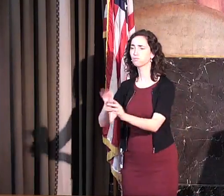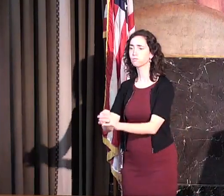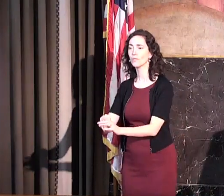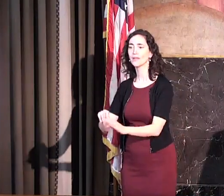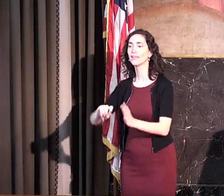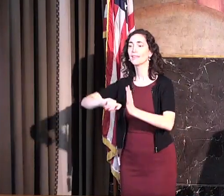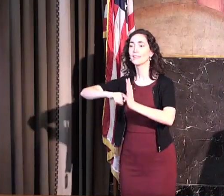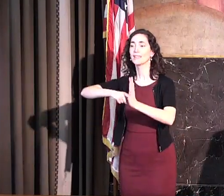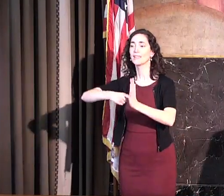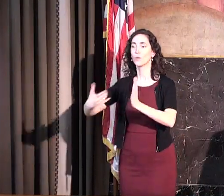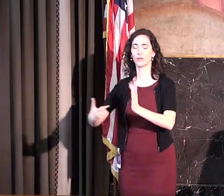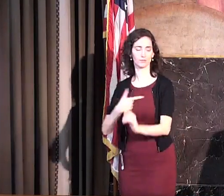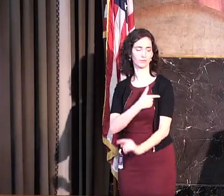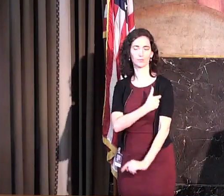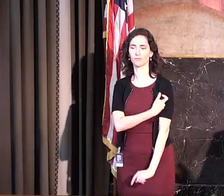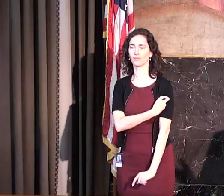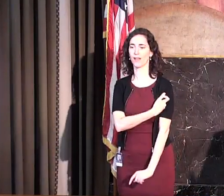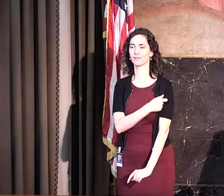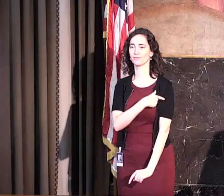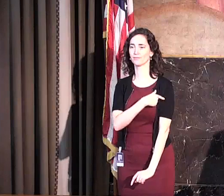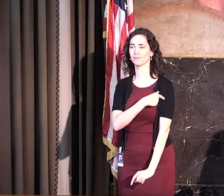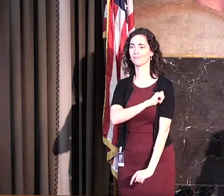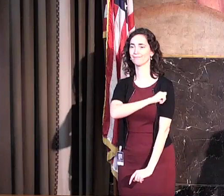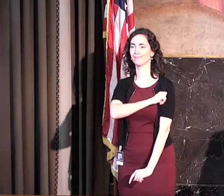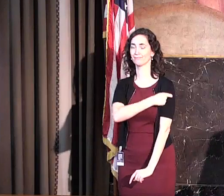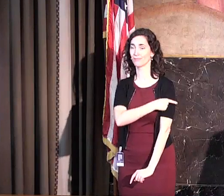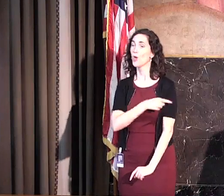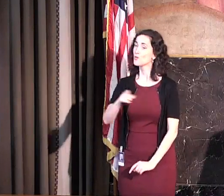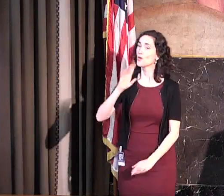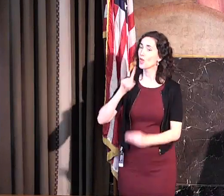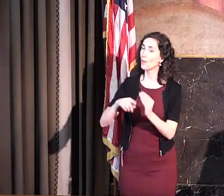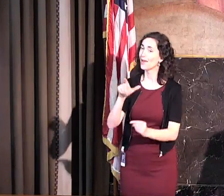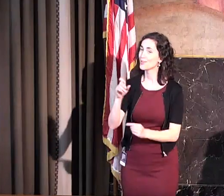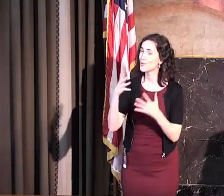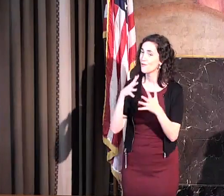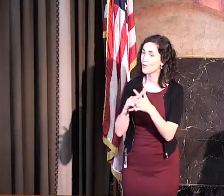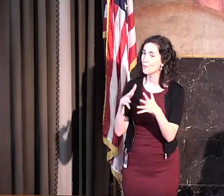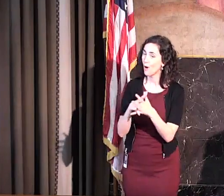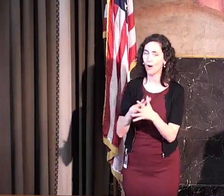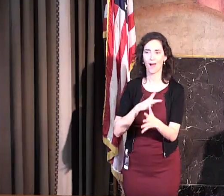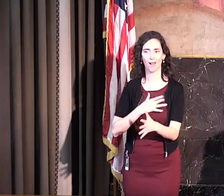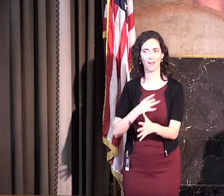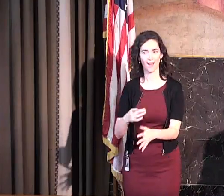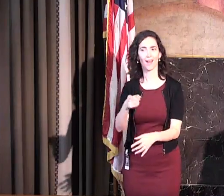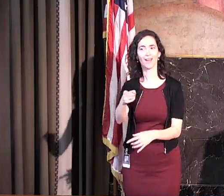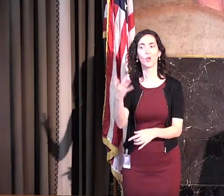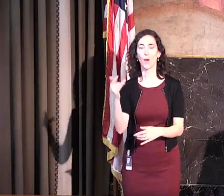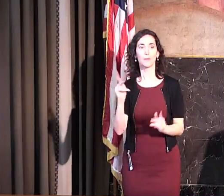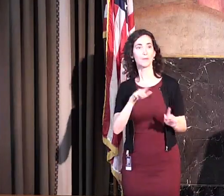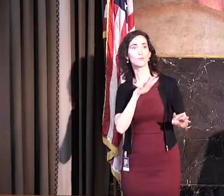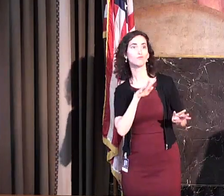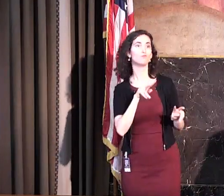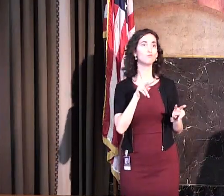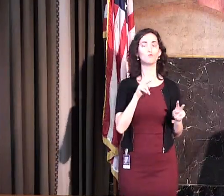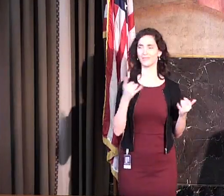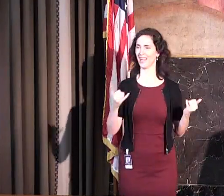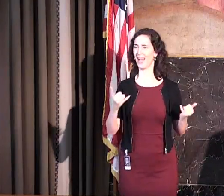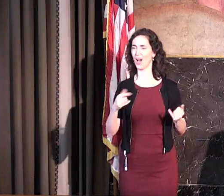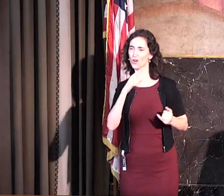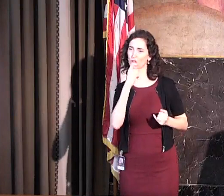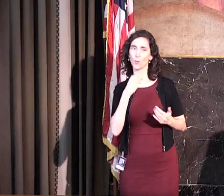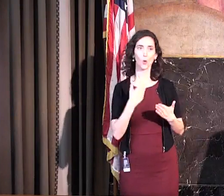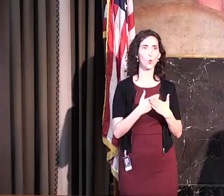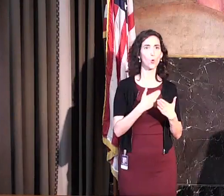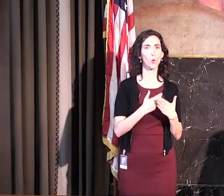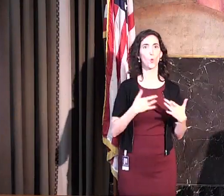everything. And I like you bringing up LSU football because this time of year, that's what people start looking towards and are